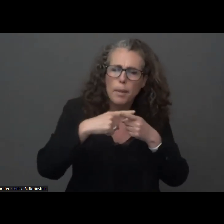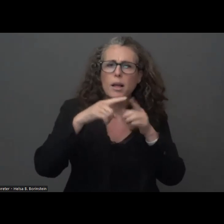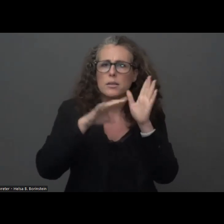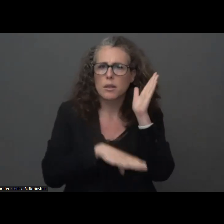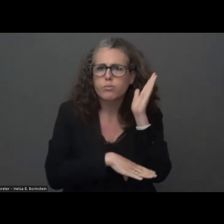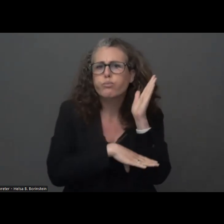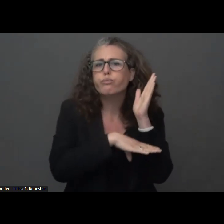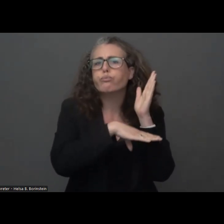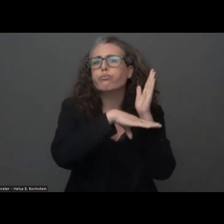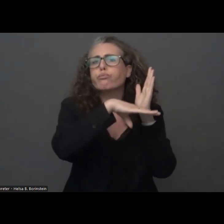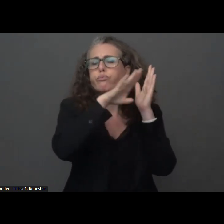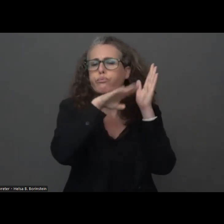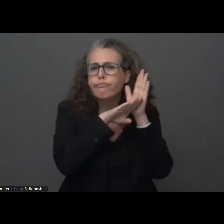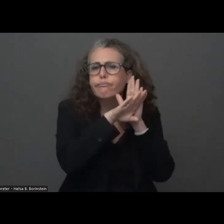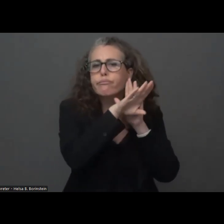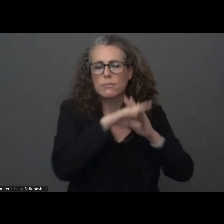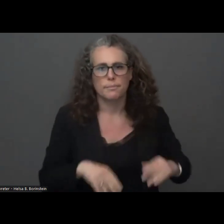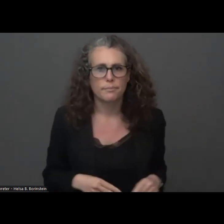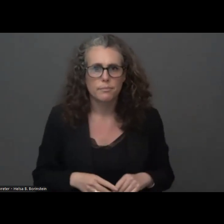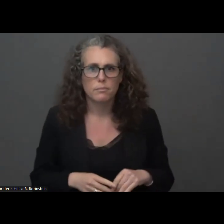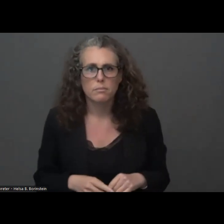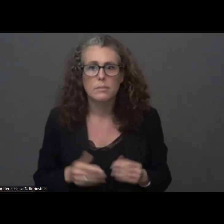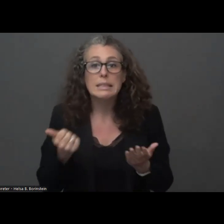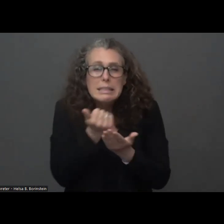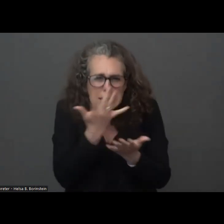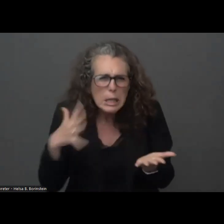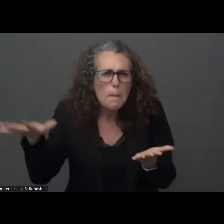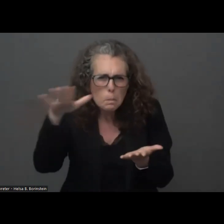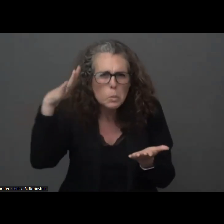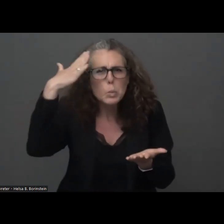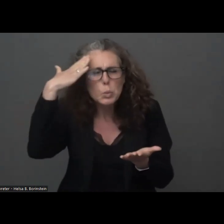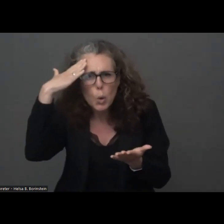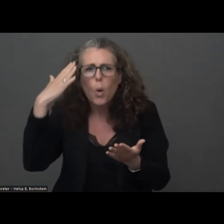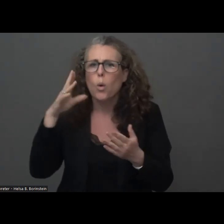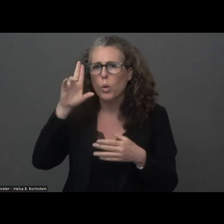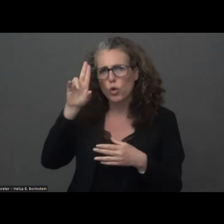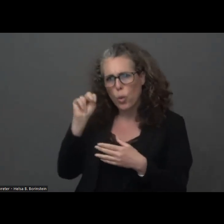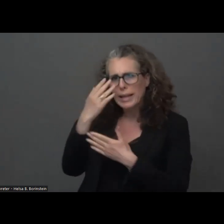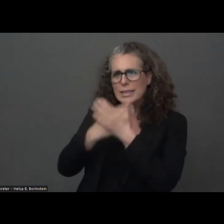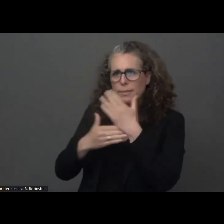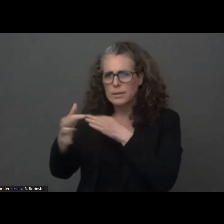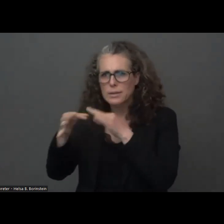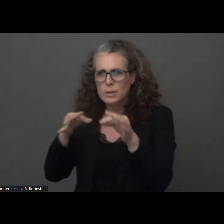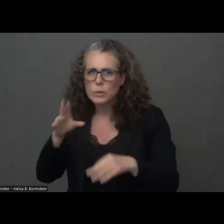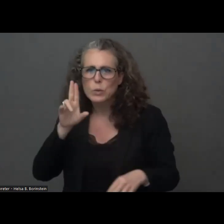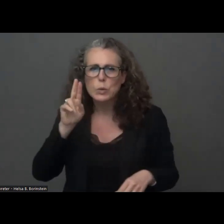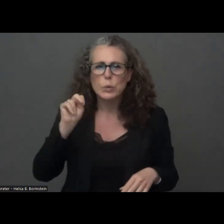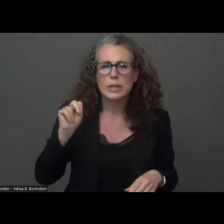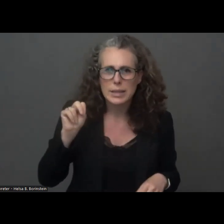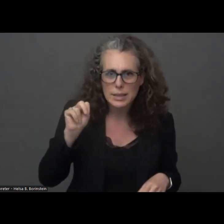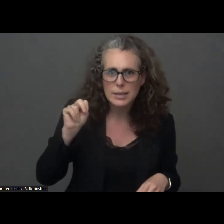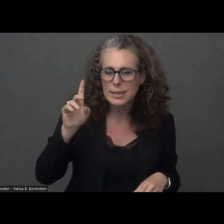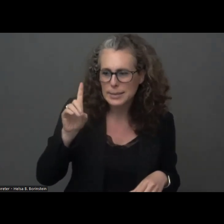So some of you may already be familiar with the UN Disability Inclusion Strategy, or you may have also heard it referred to as UNDIS, which is a UN